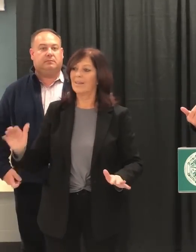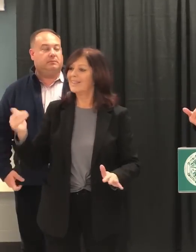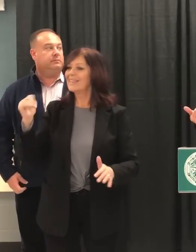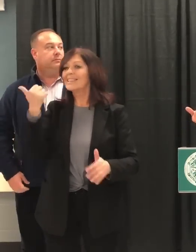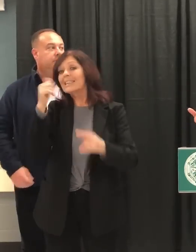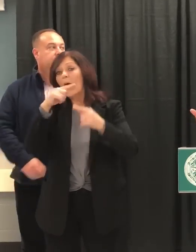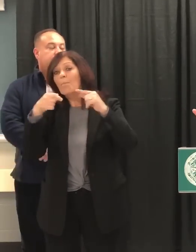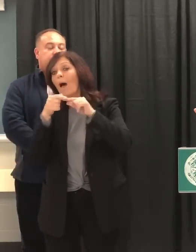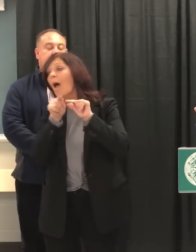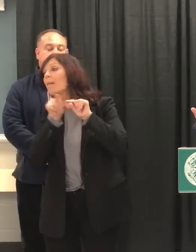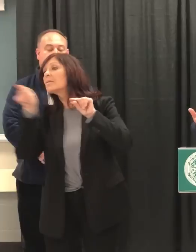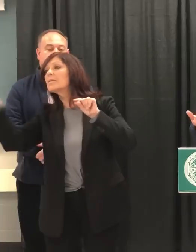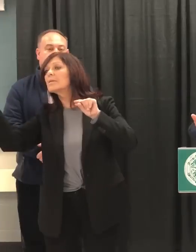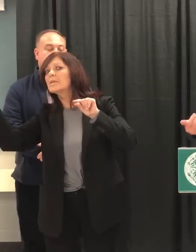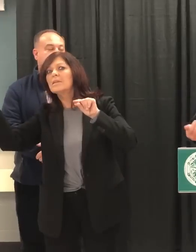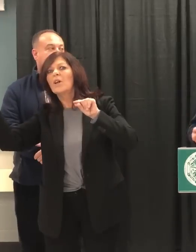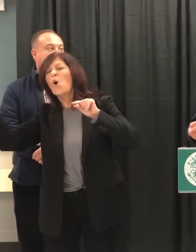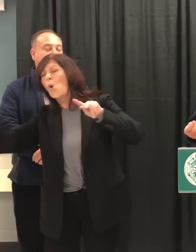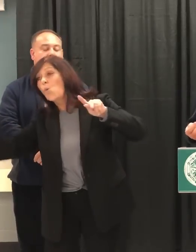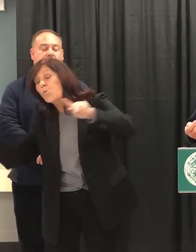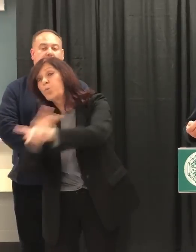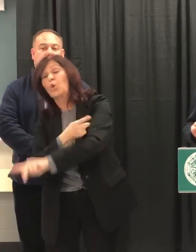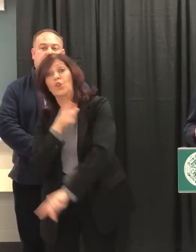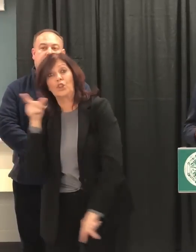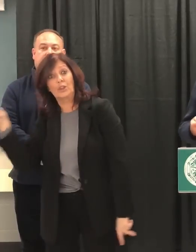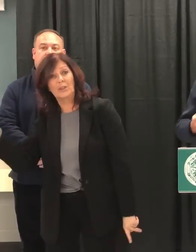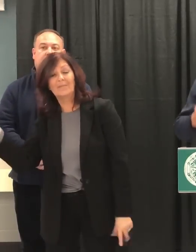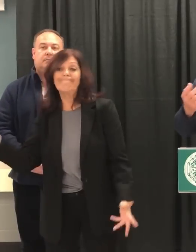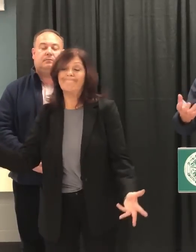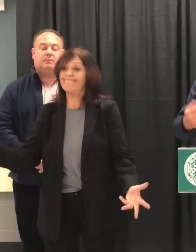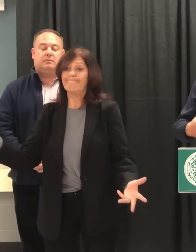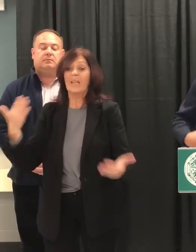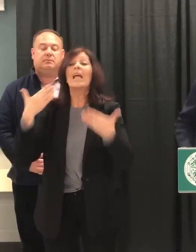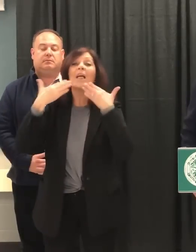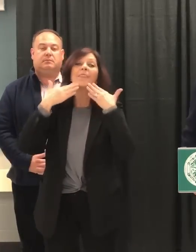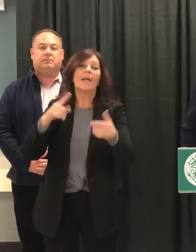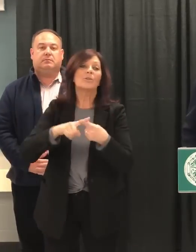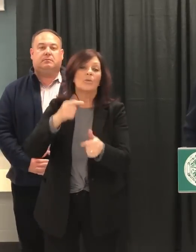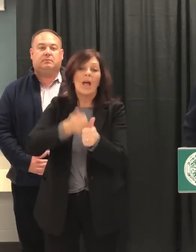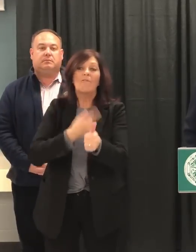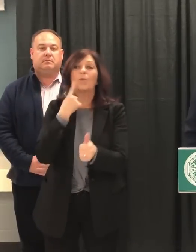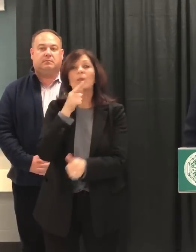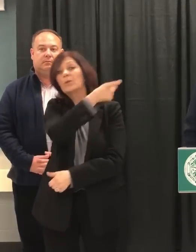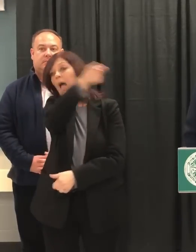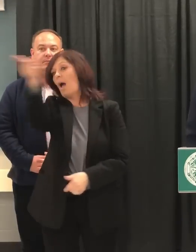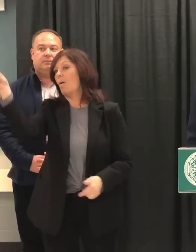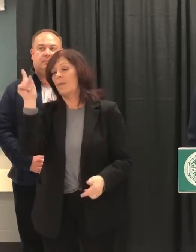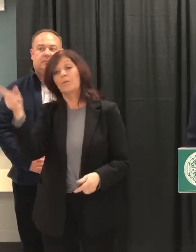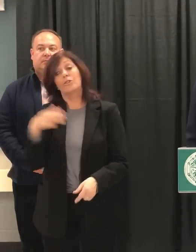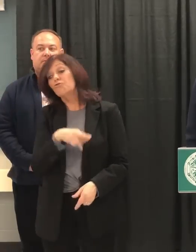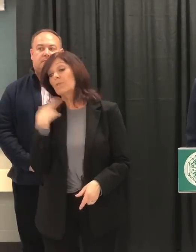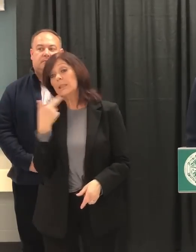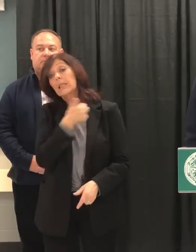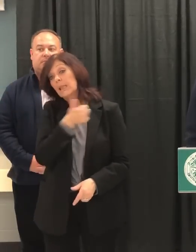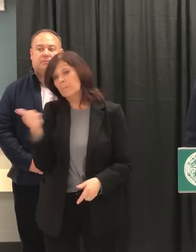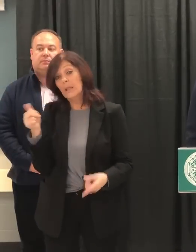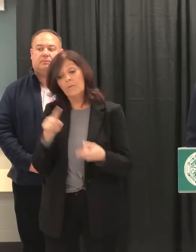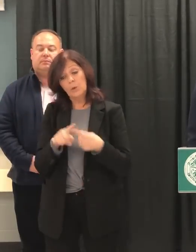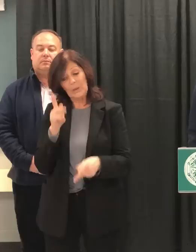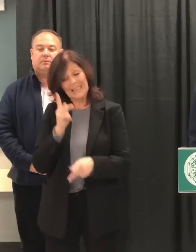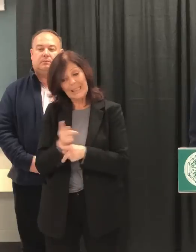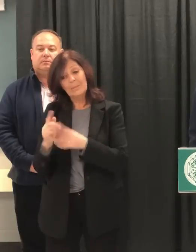miles south of here that it was the worst they'd seen it. So thank you to everyone who's out there. They are really risking themselves to keep